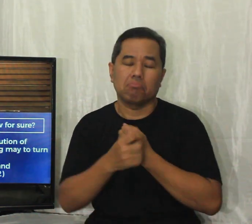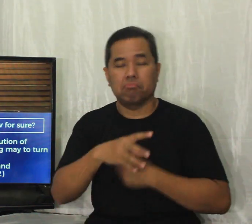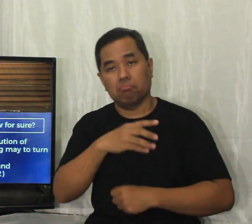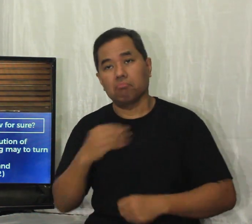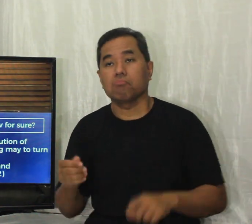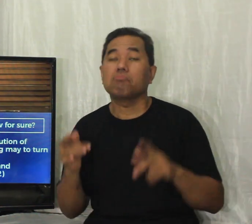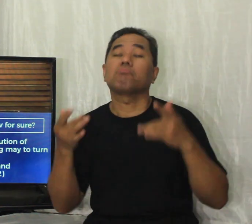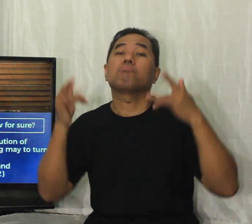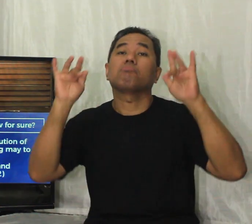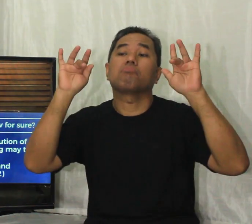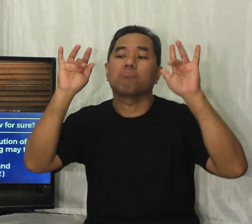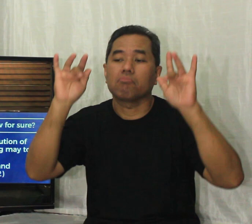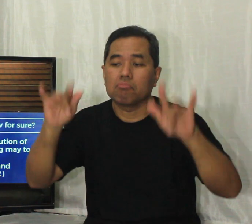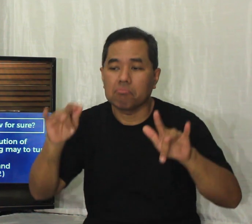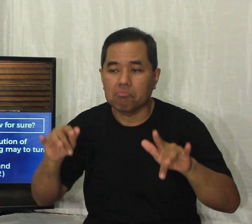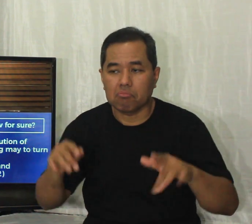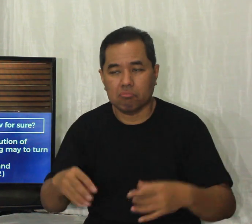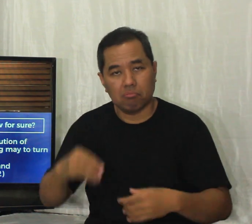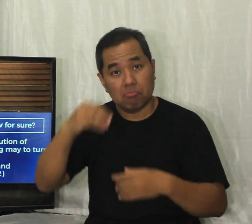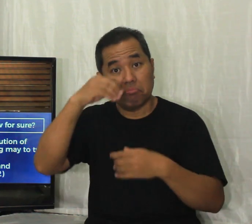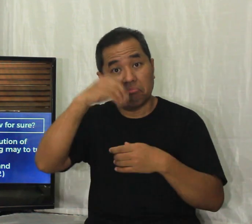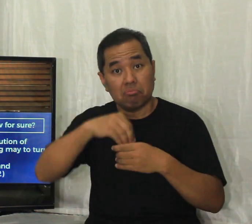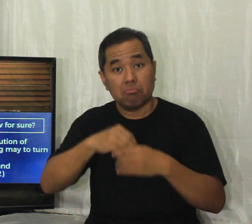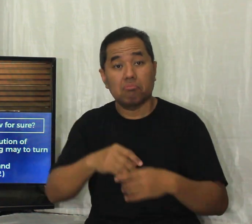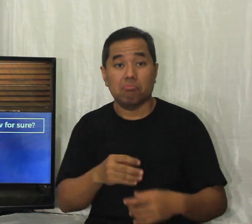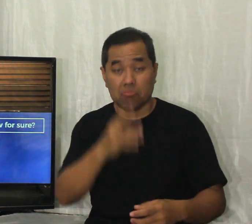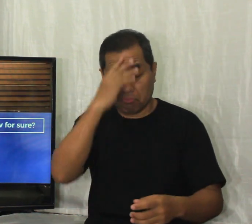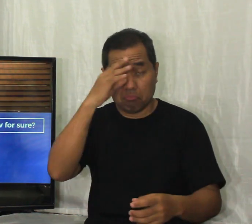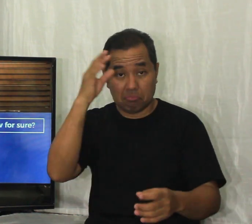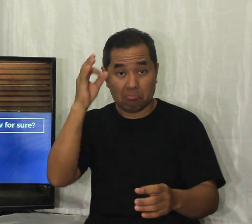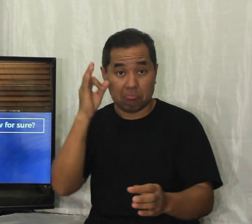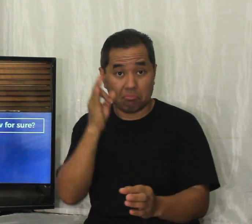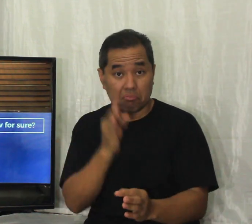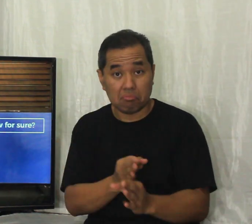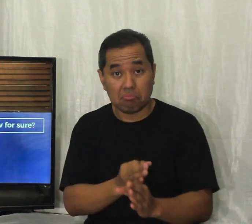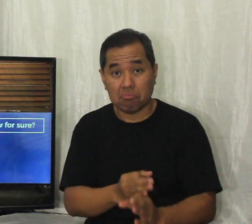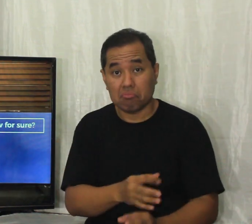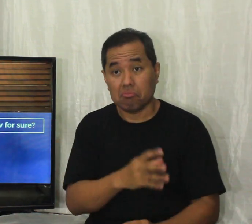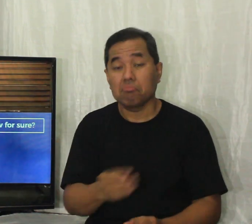the world in general. Finally,